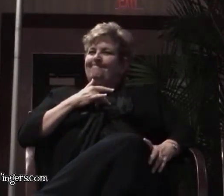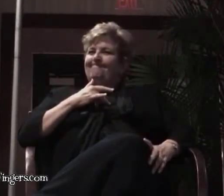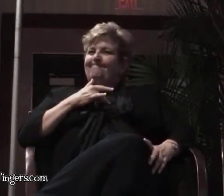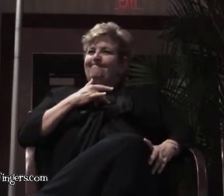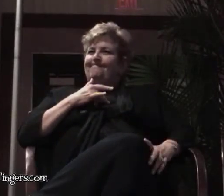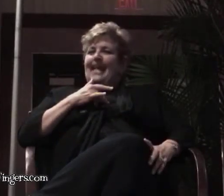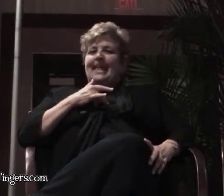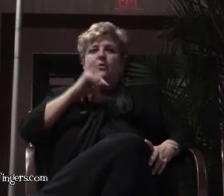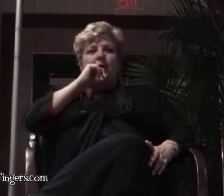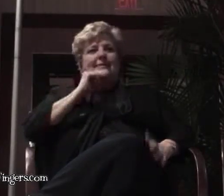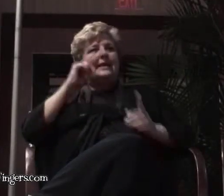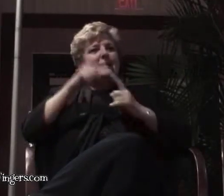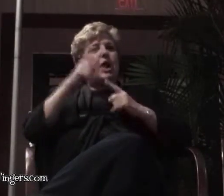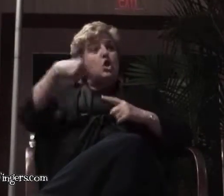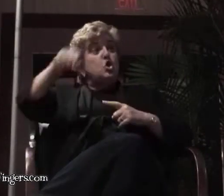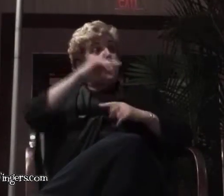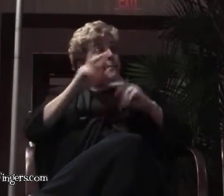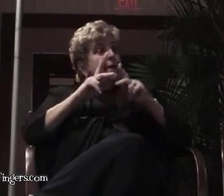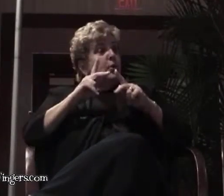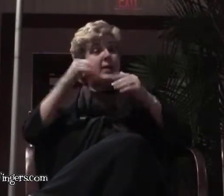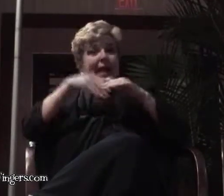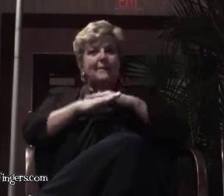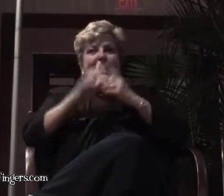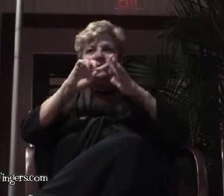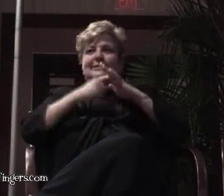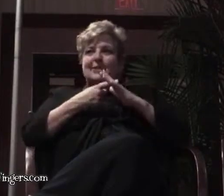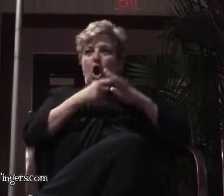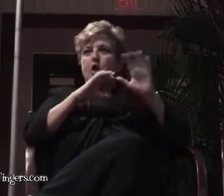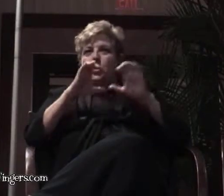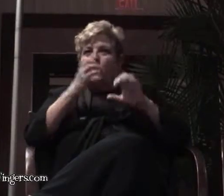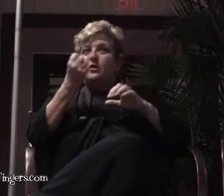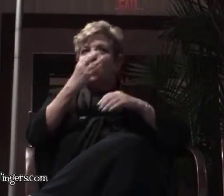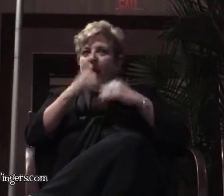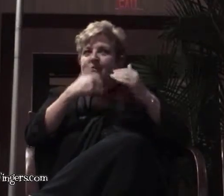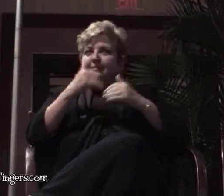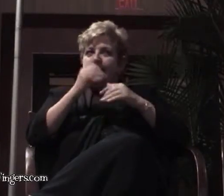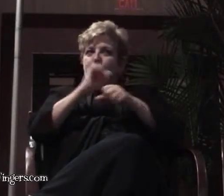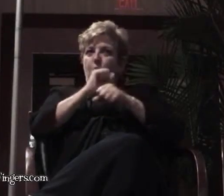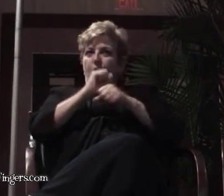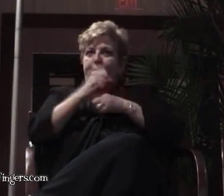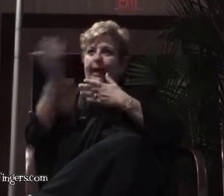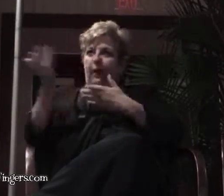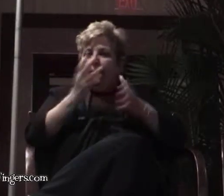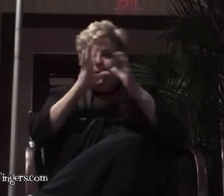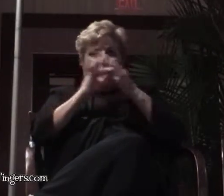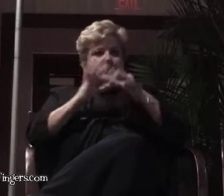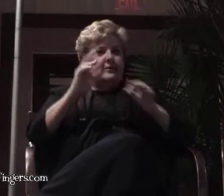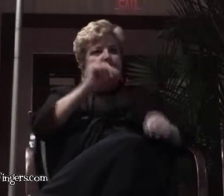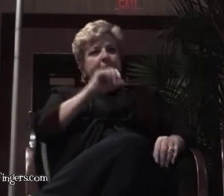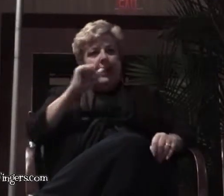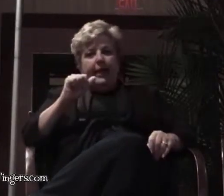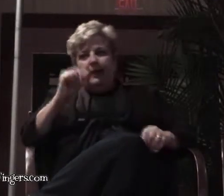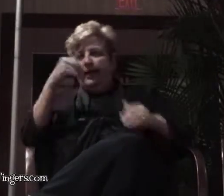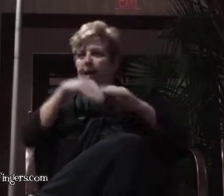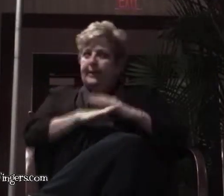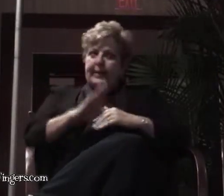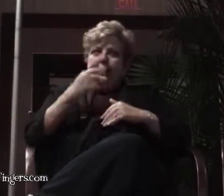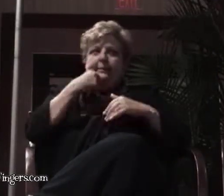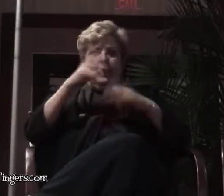and started doing your 12-step work, started hearing the message about Alcoholics Anonymous, started coming up to tell you stories like I am right now, that I